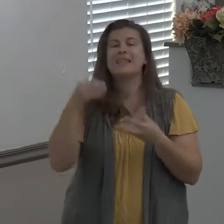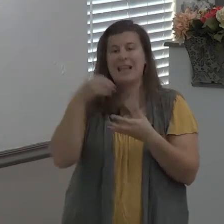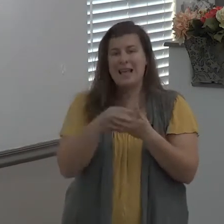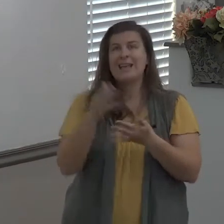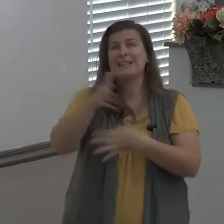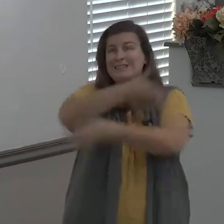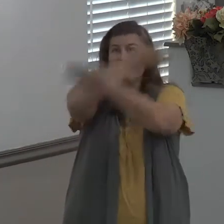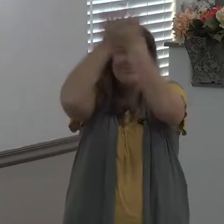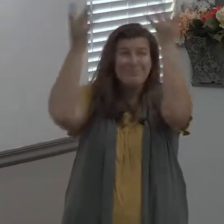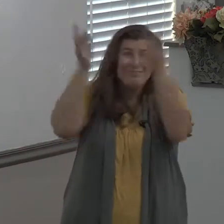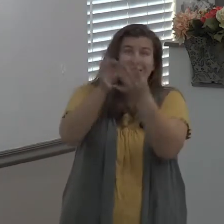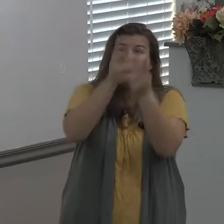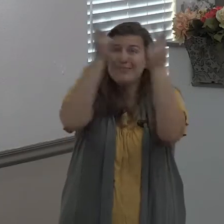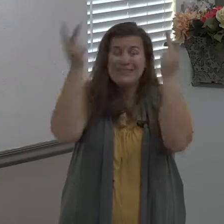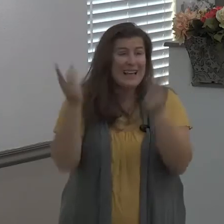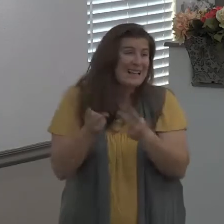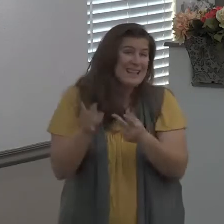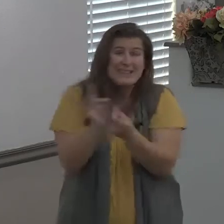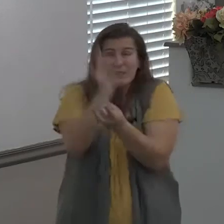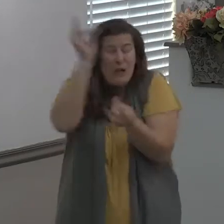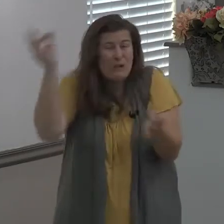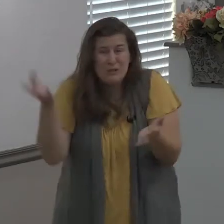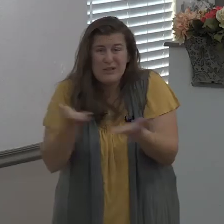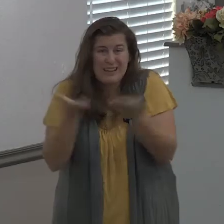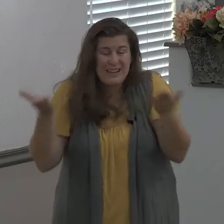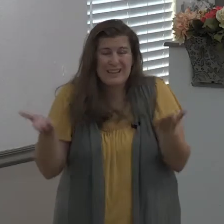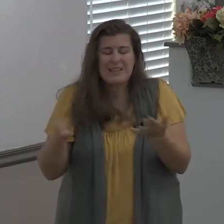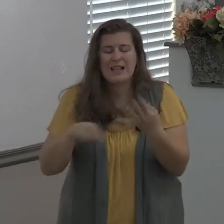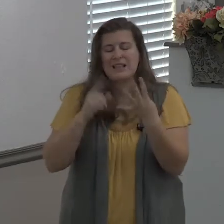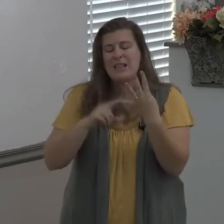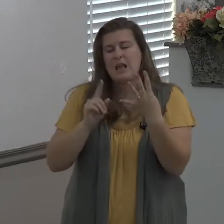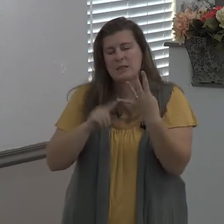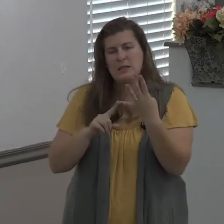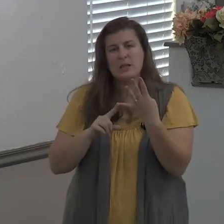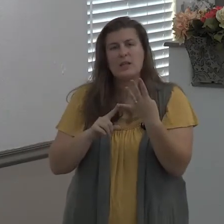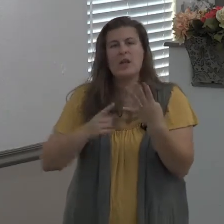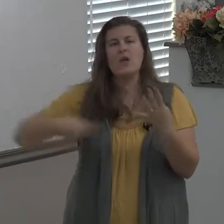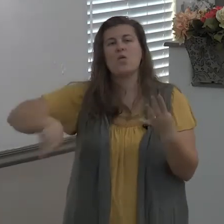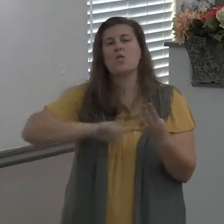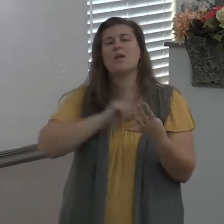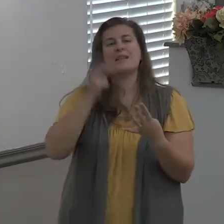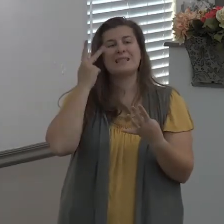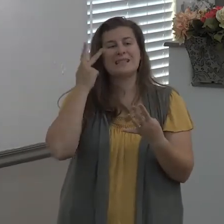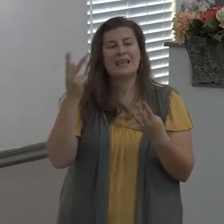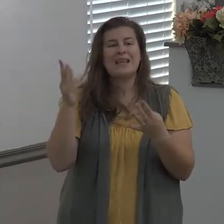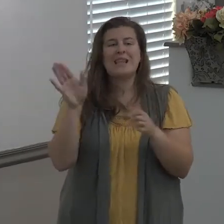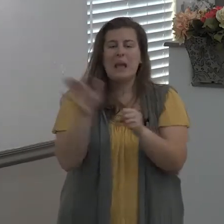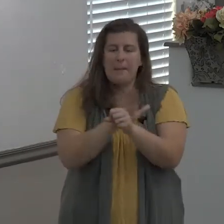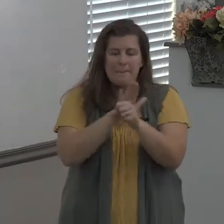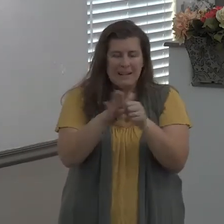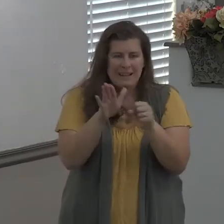We see the topography of it. Where's the real battle? It's in heavenly places. It's a spiritual battle.